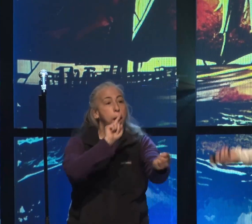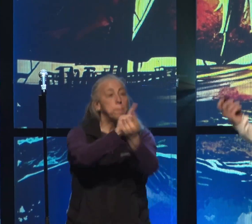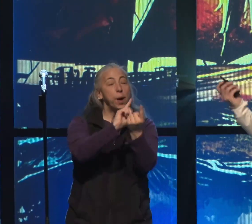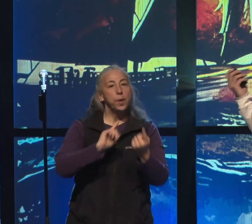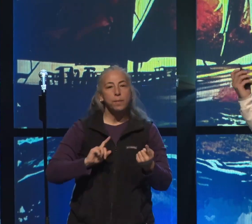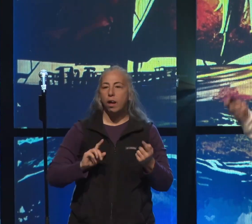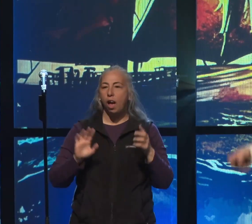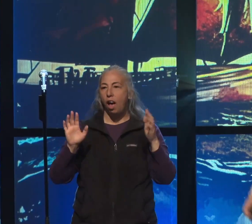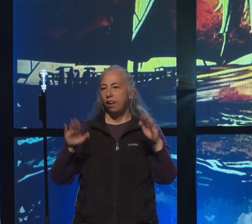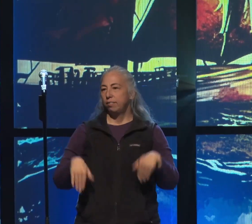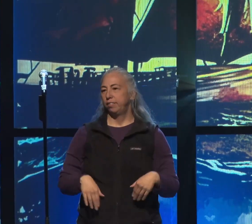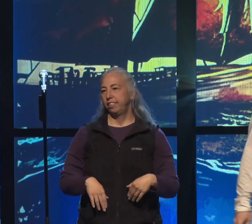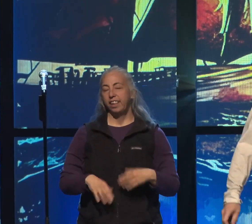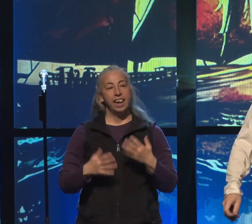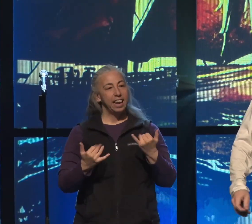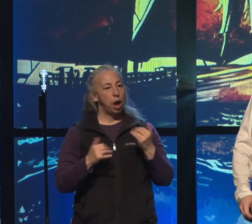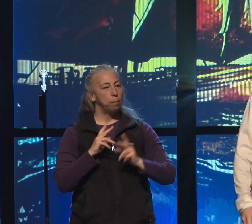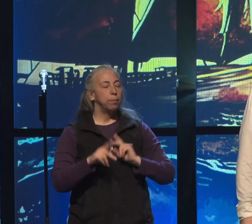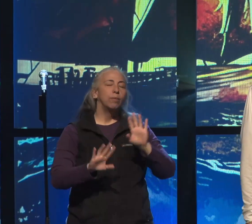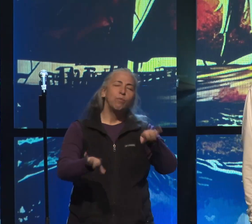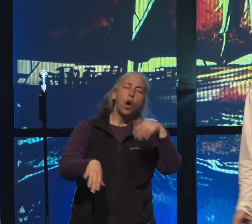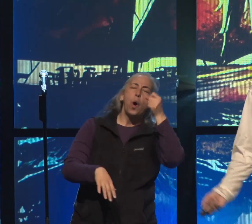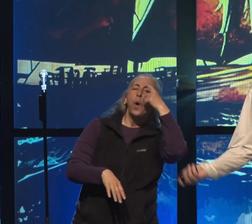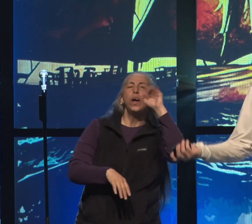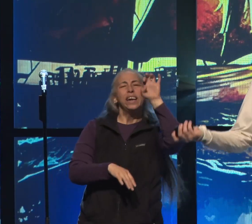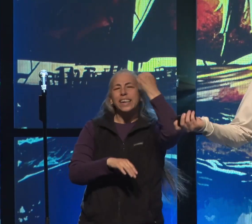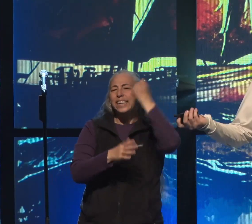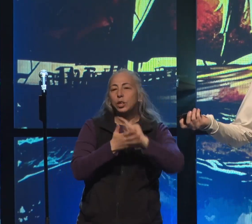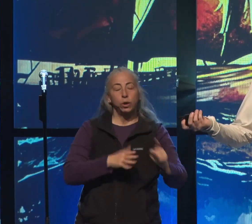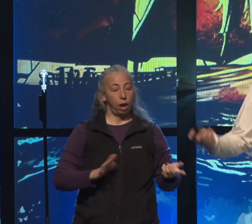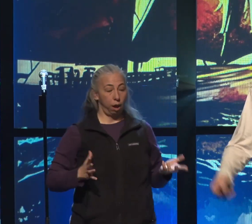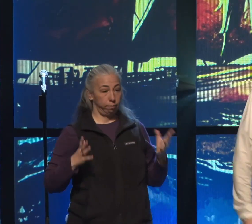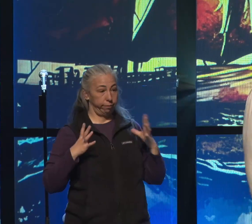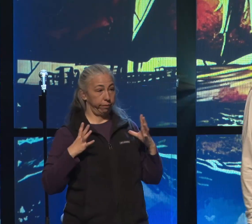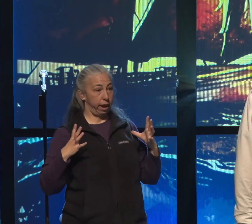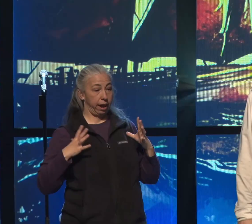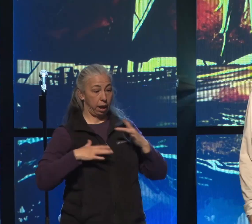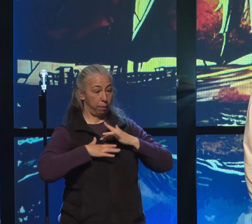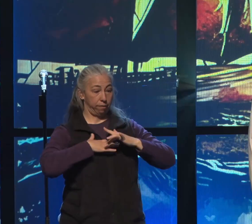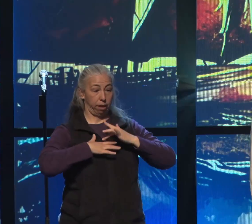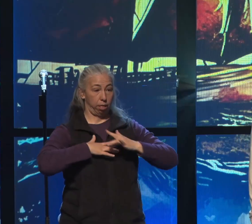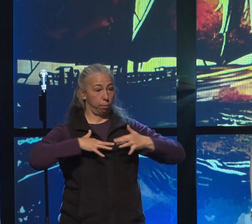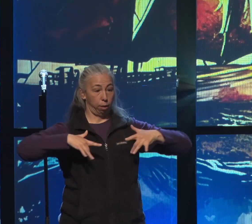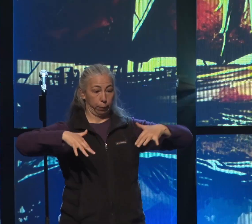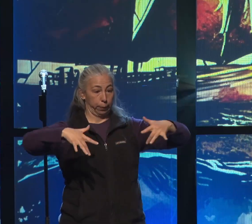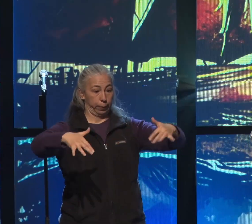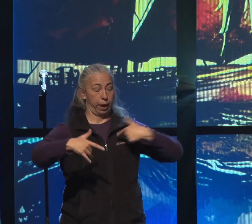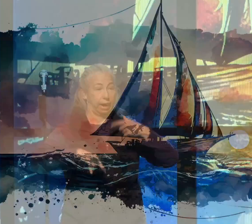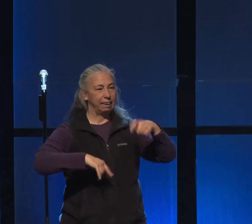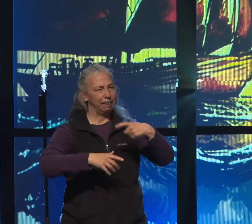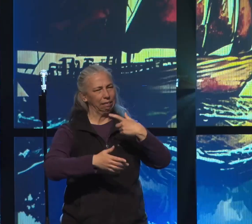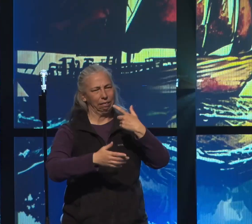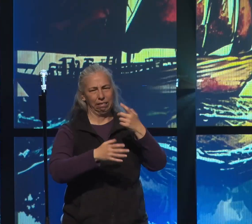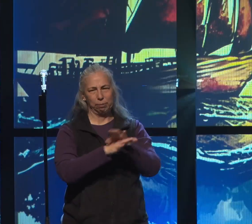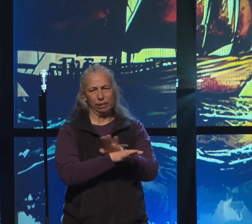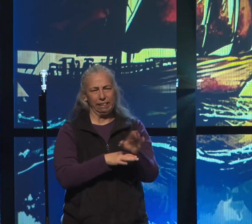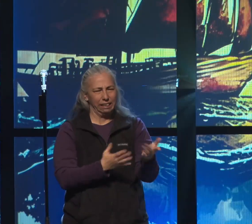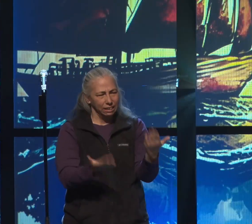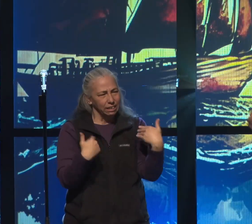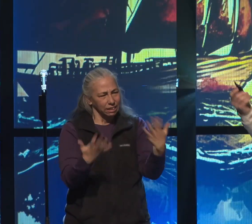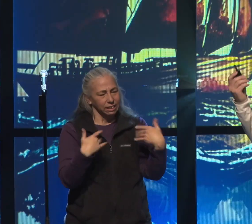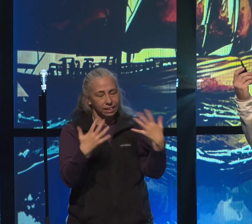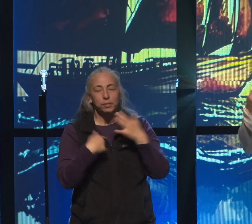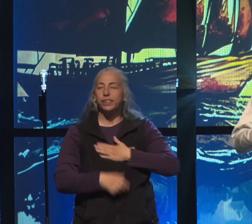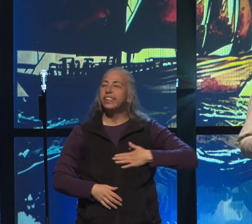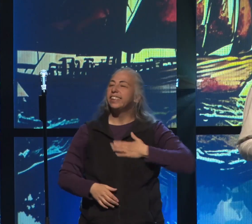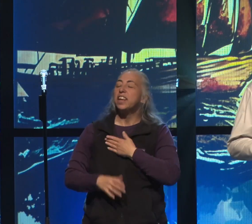Now it's like, no, people were like, I know it's Easter week. I was like, yeah, I'm good. I'm fine. I need something to do. So it's all good. Hey,